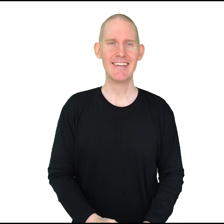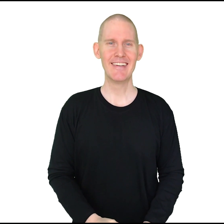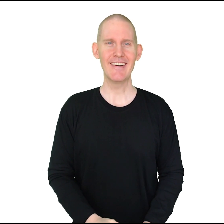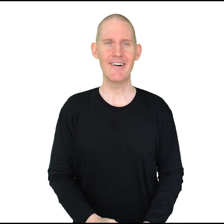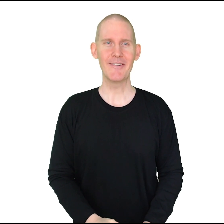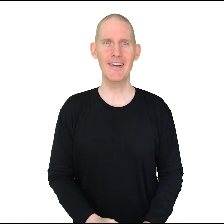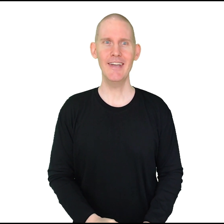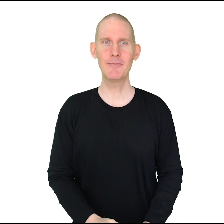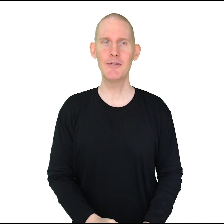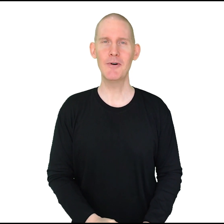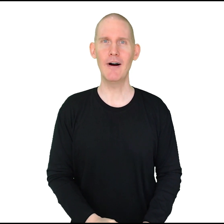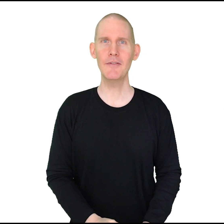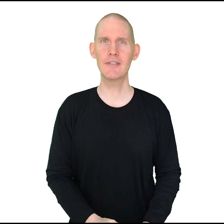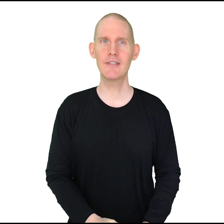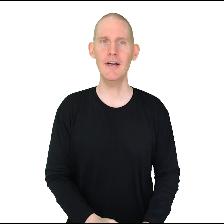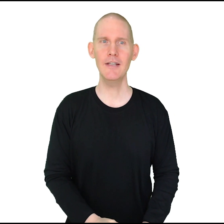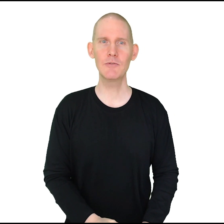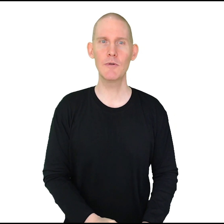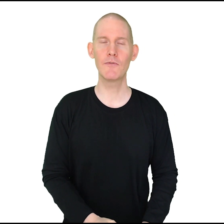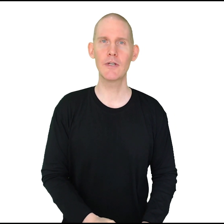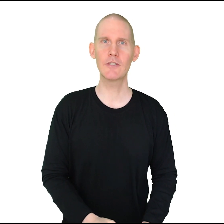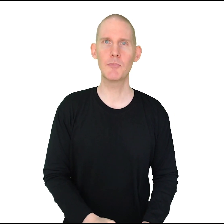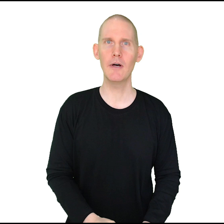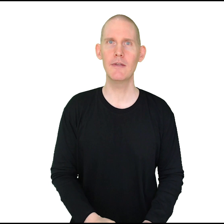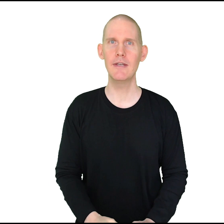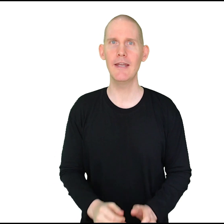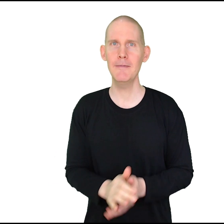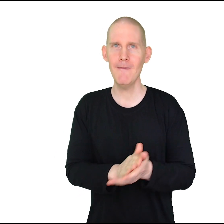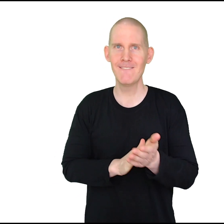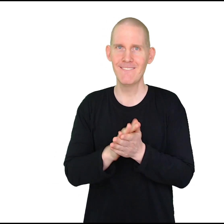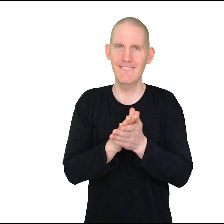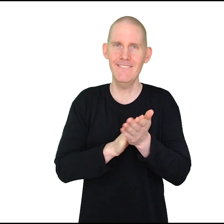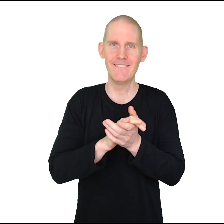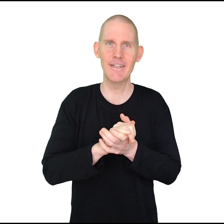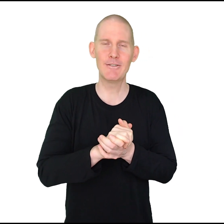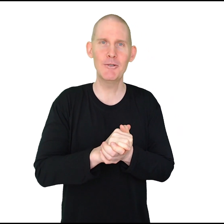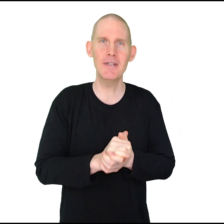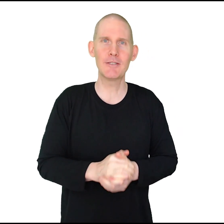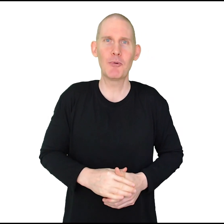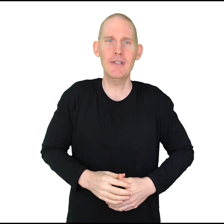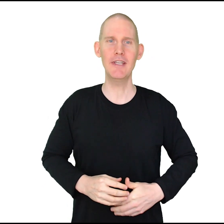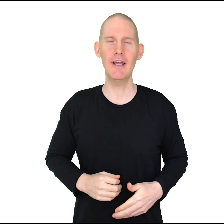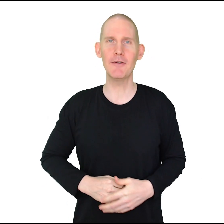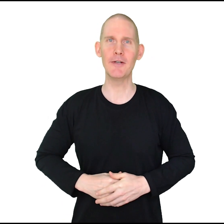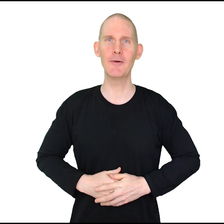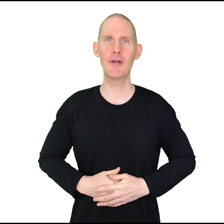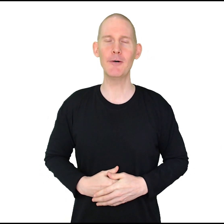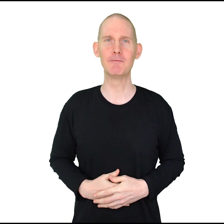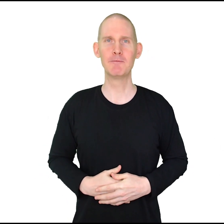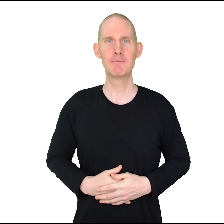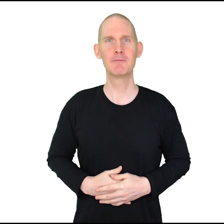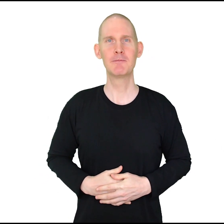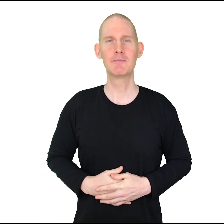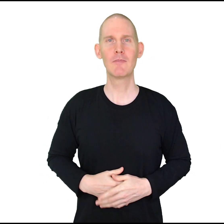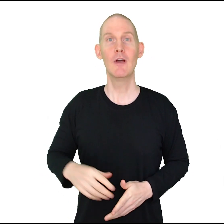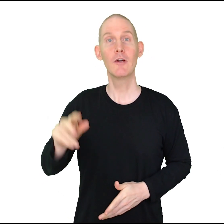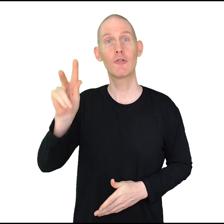All right, we know all the signs. We've fingerspelled the name. Let's do it. Let's put it together. Here we go.